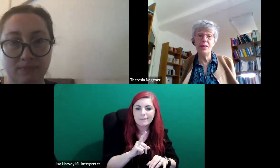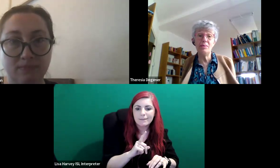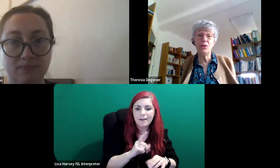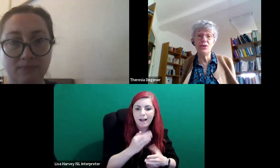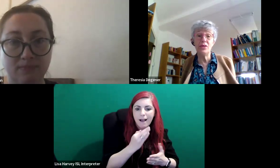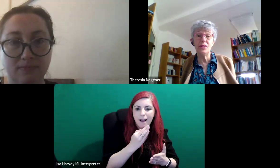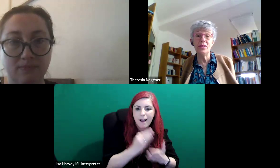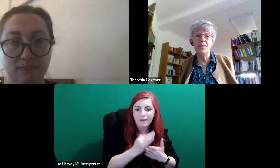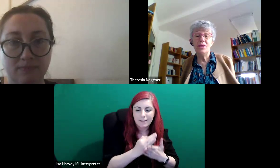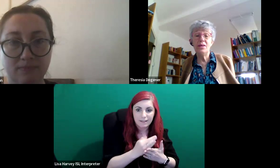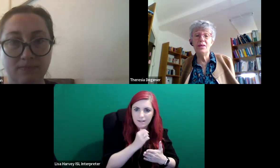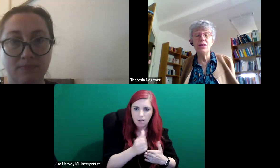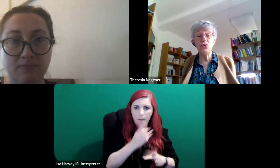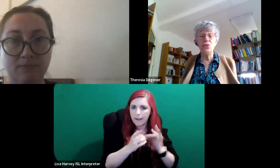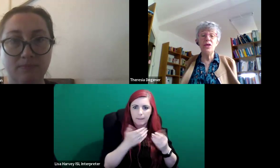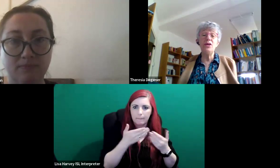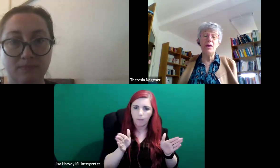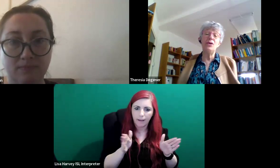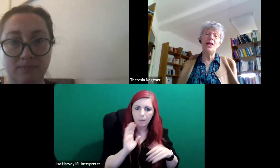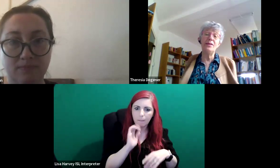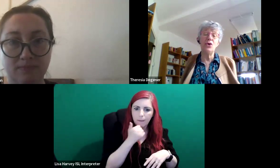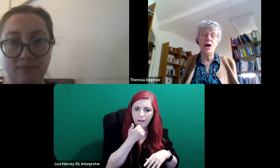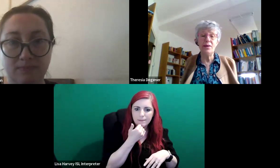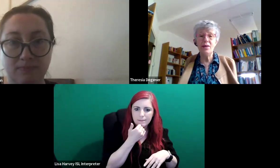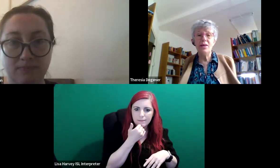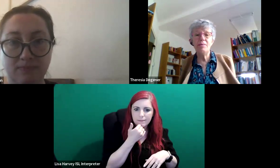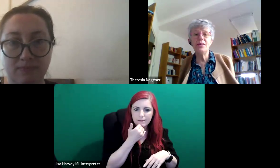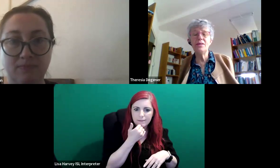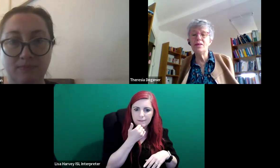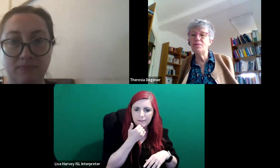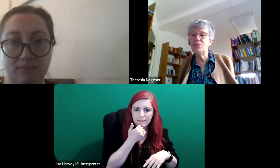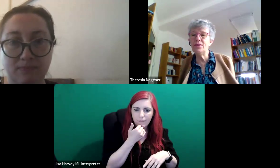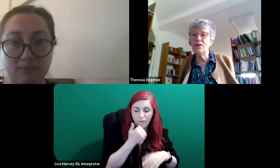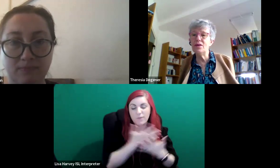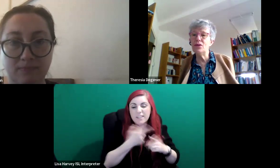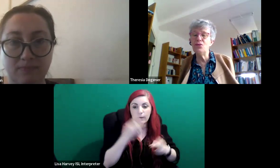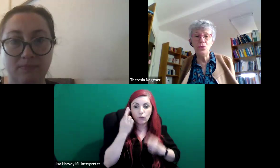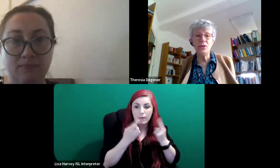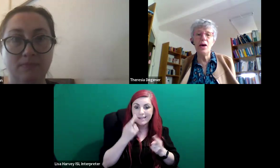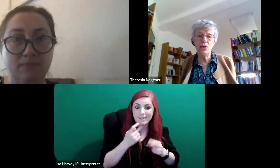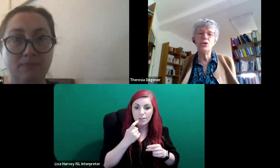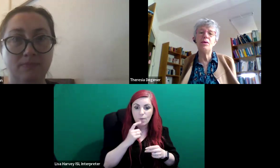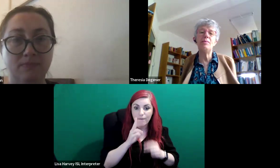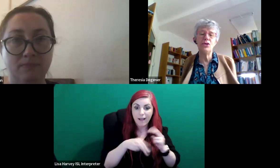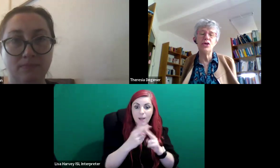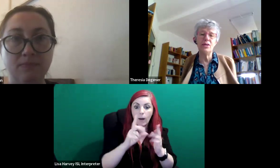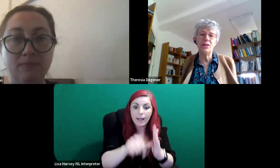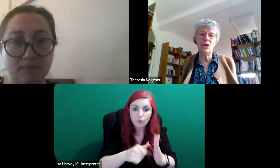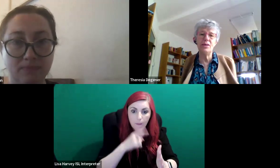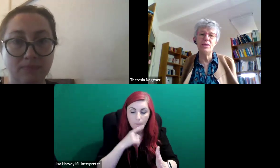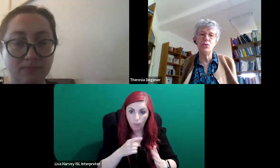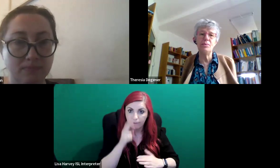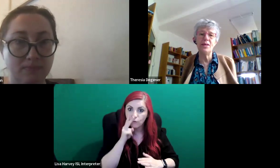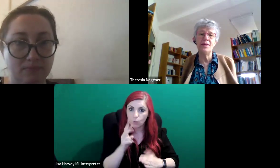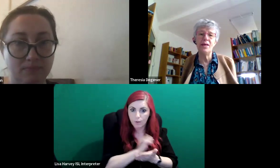not public because, and you will hear about it later on, but the views are also published on